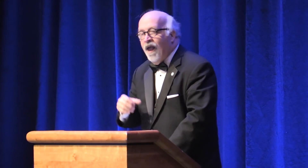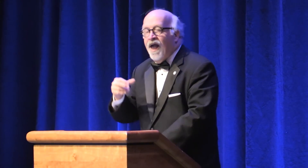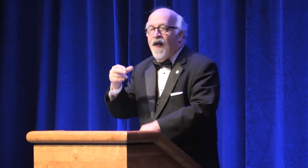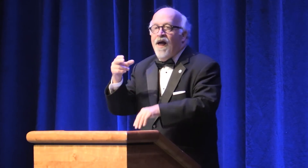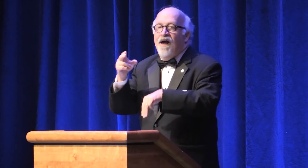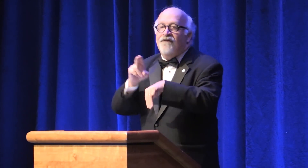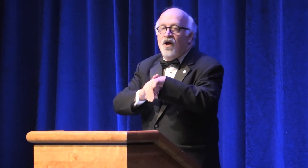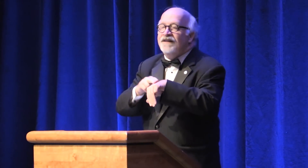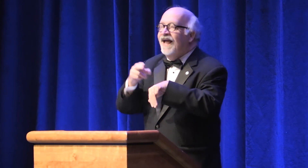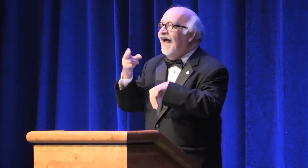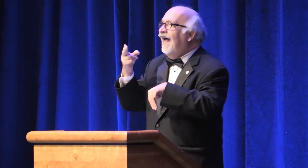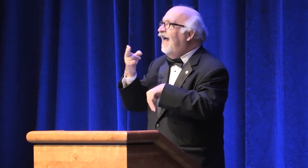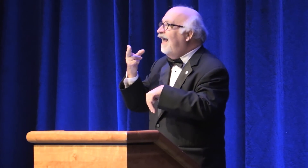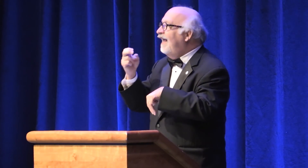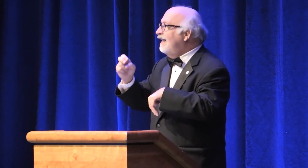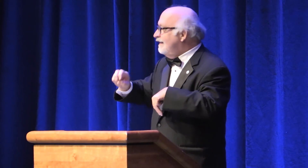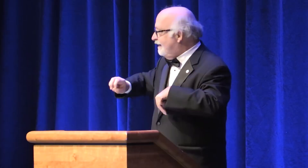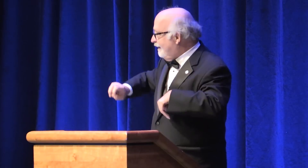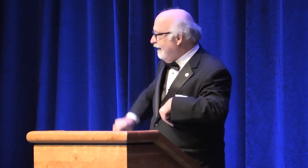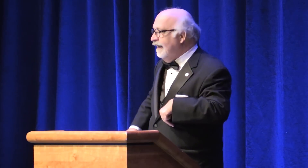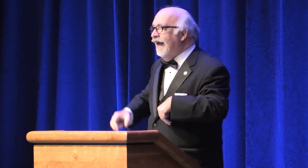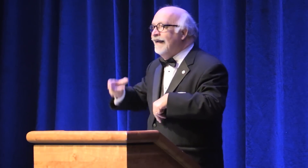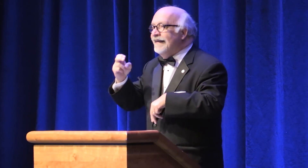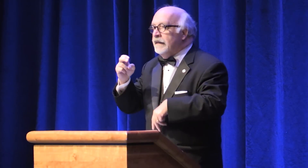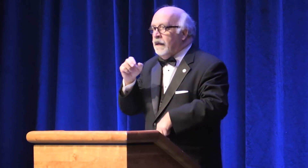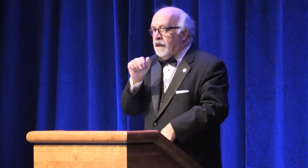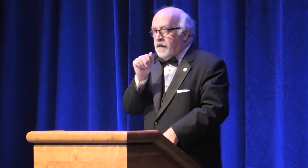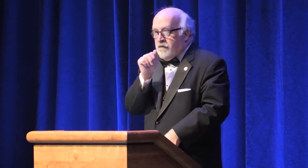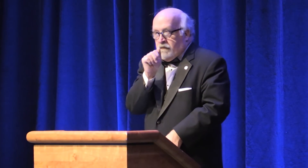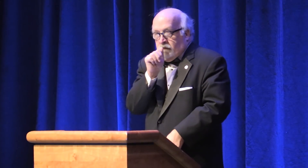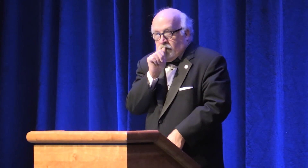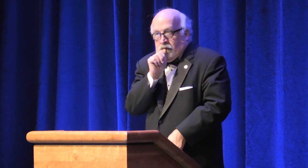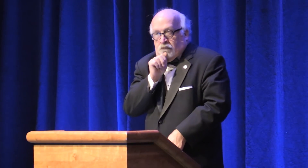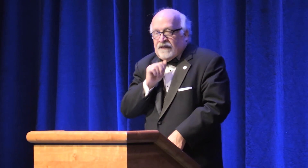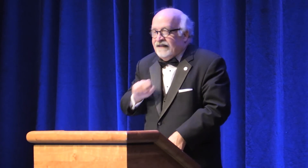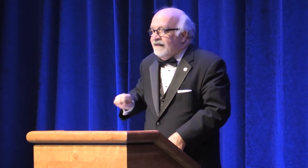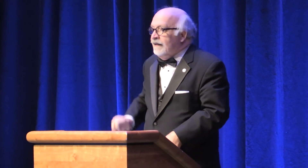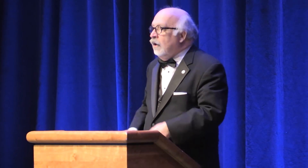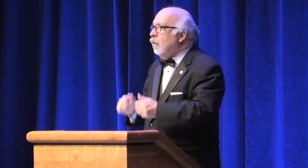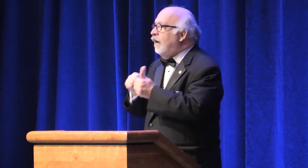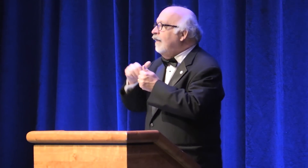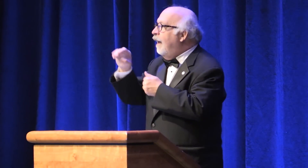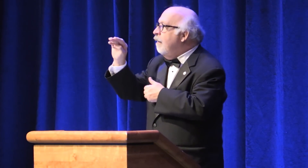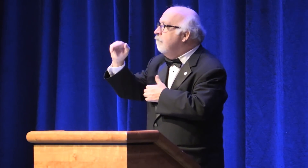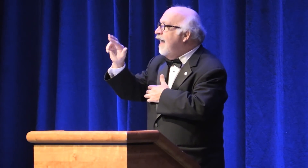beloved poems, The Road Not Taken. And there were several other people in attendance.